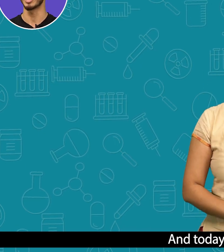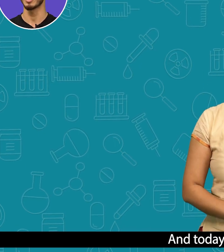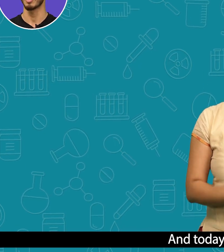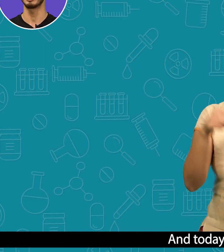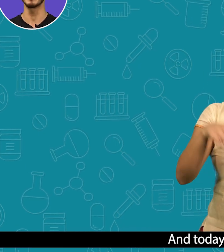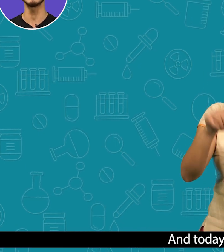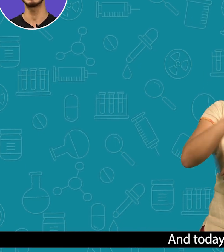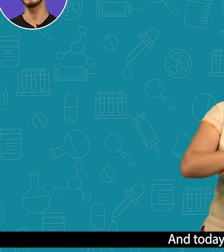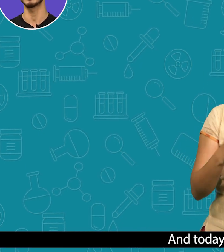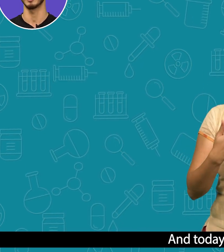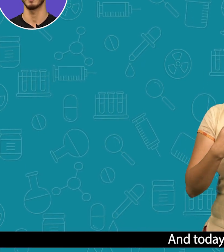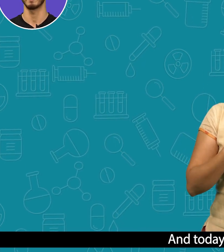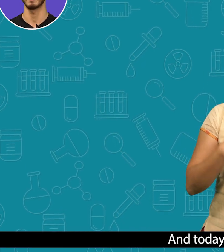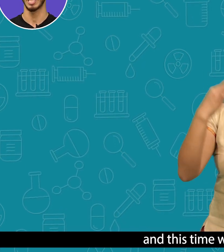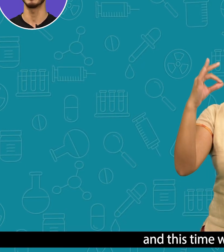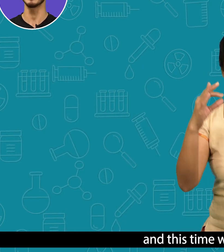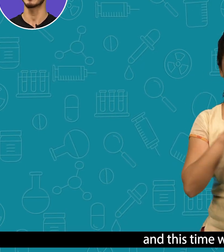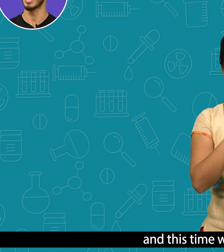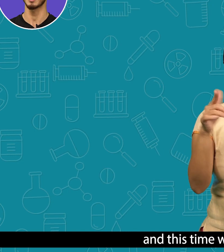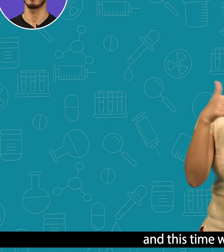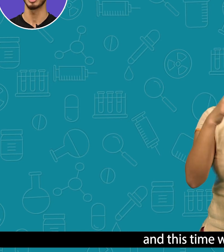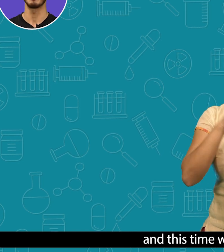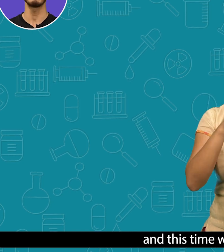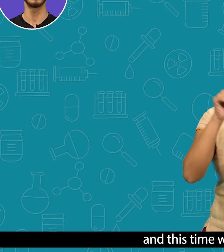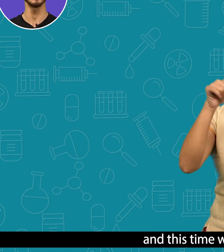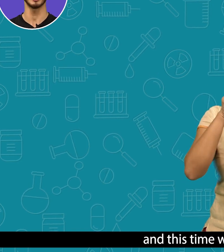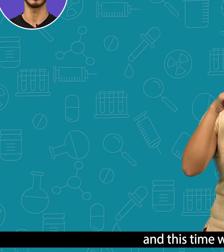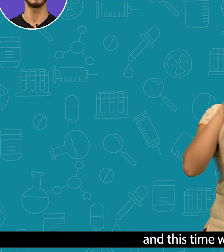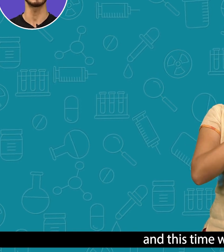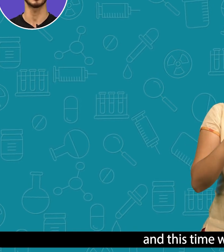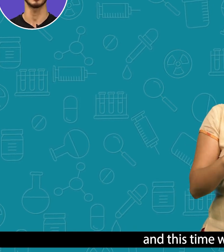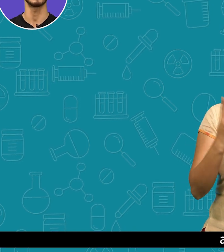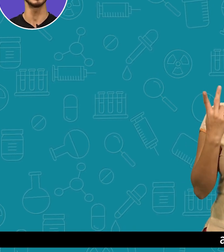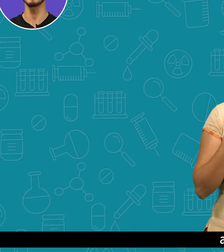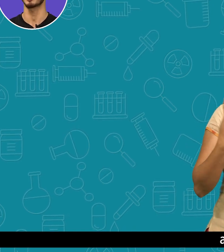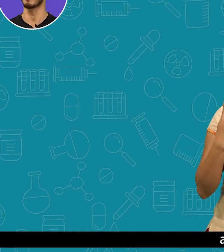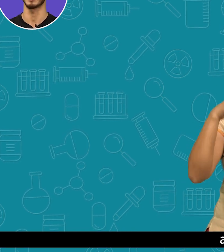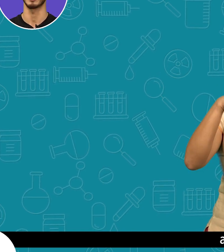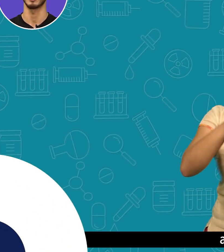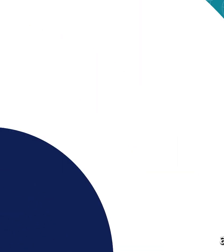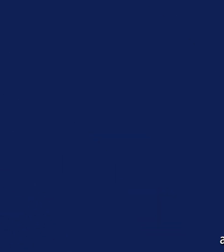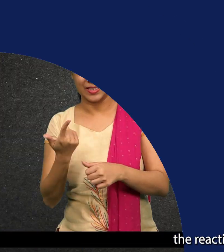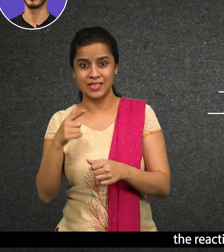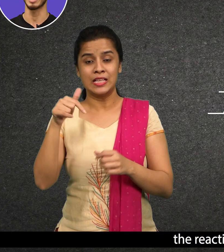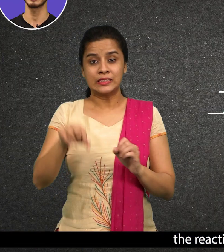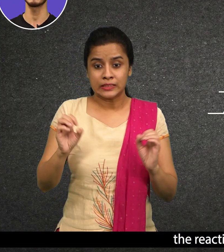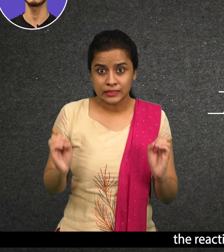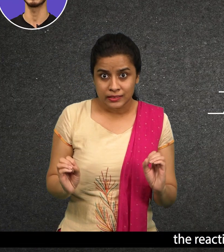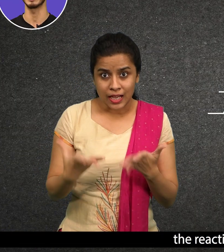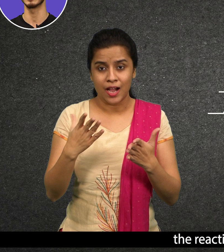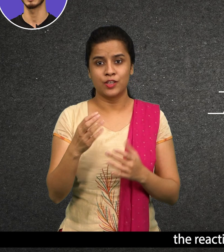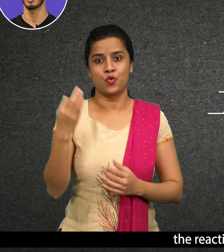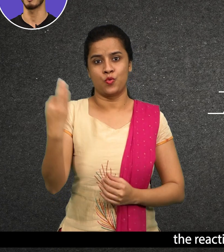and today with me is Hemalata, and this time we both are going to start a new topic, the